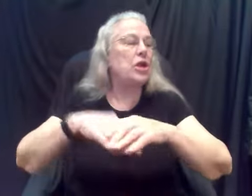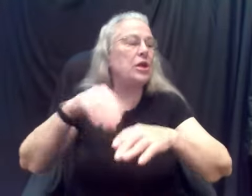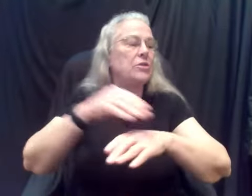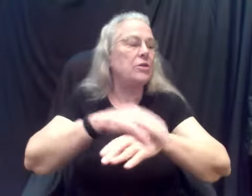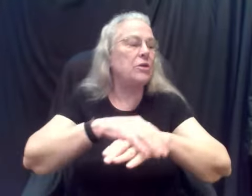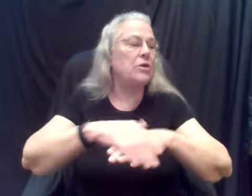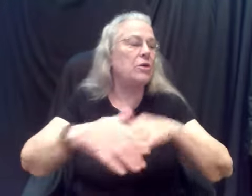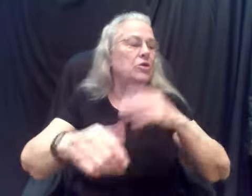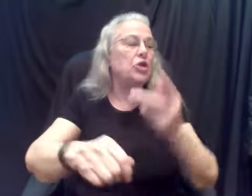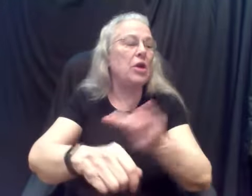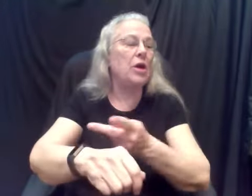Gentle